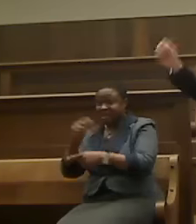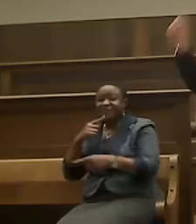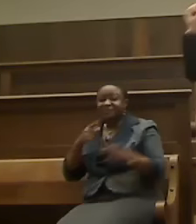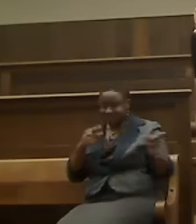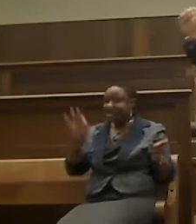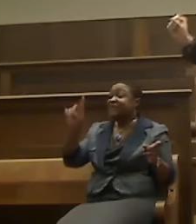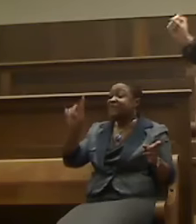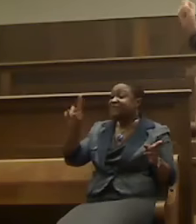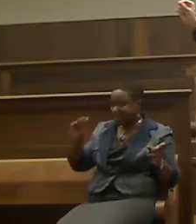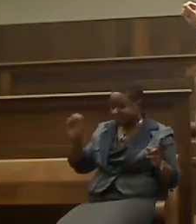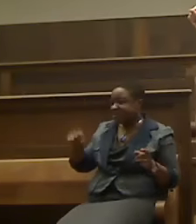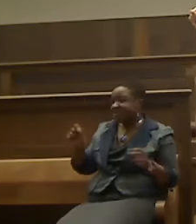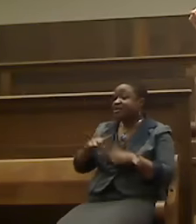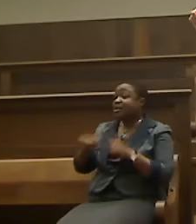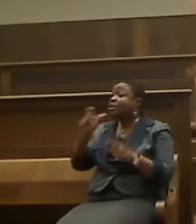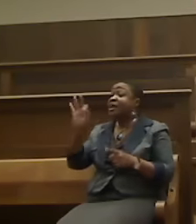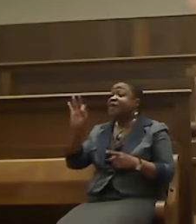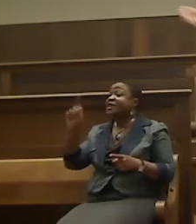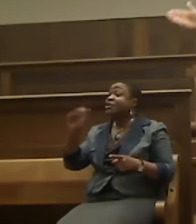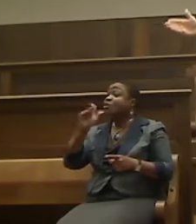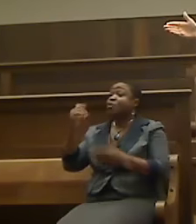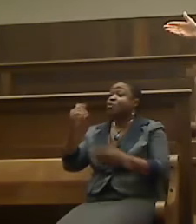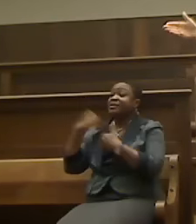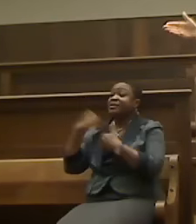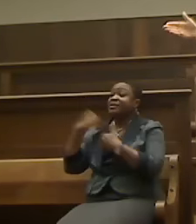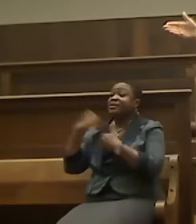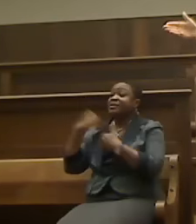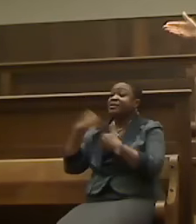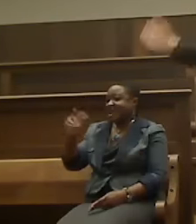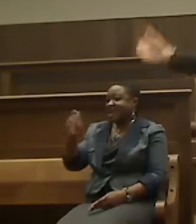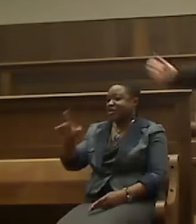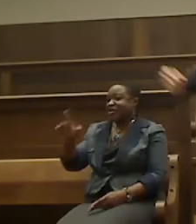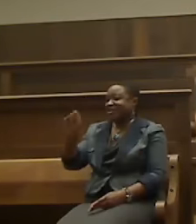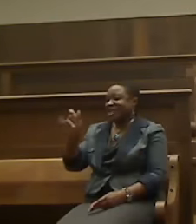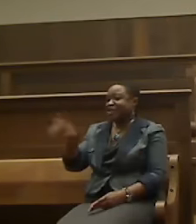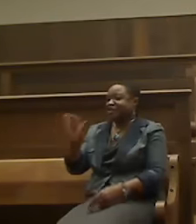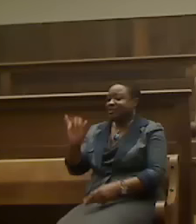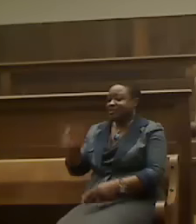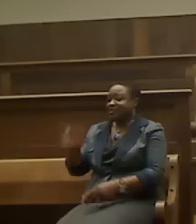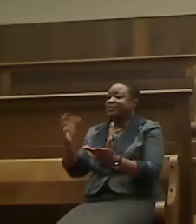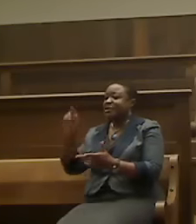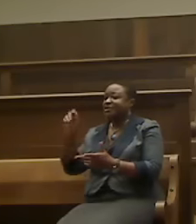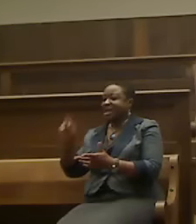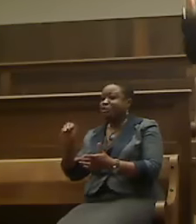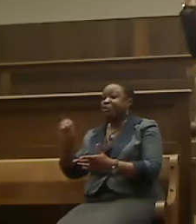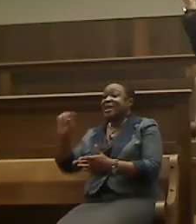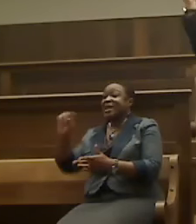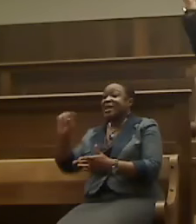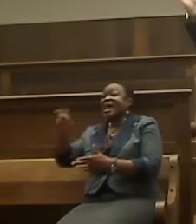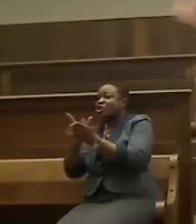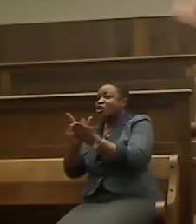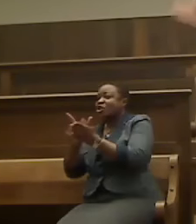FDA, and the person in charge of policy at the FDA was Michael Taylor, Monsanto's former attorney, who